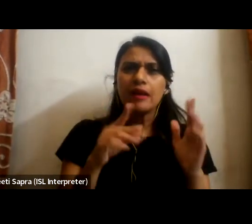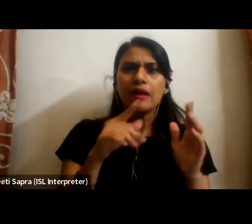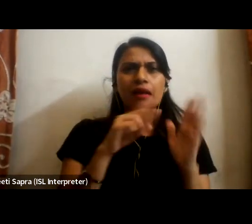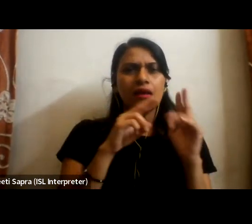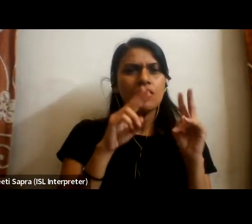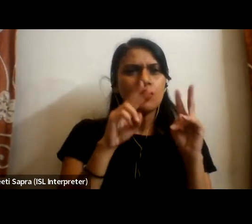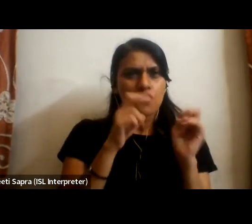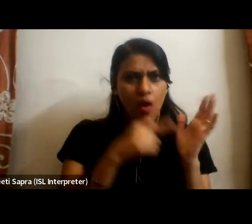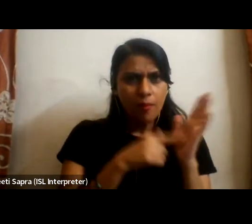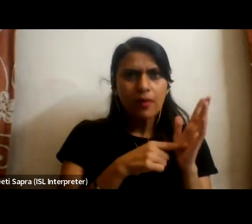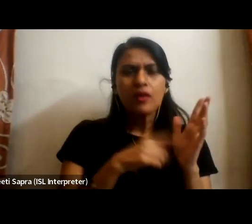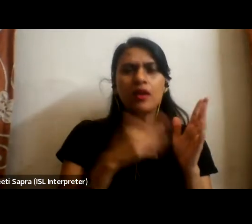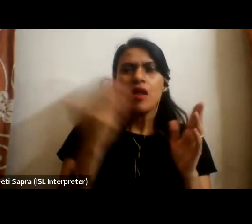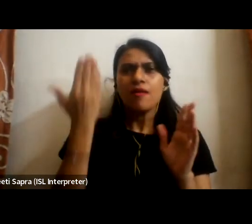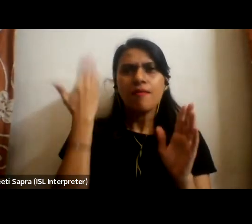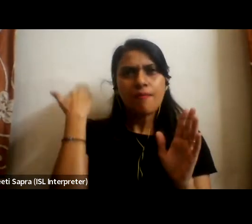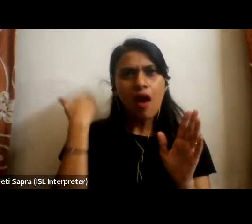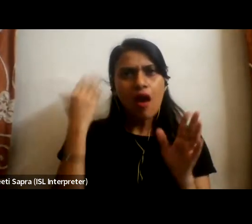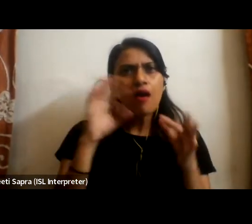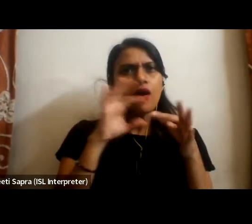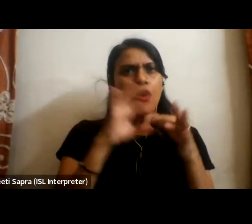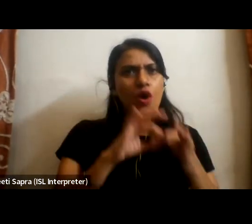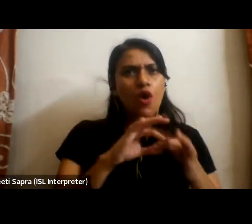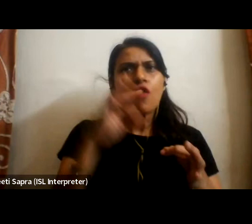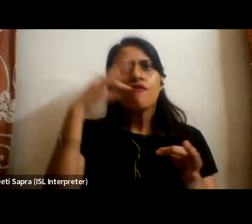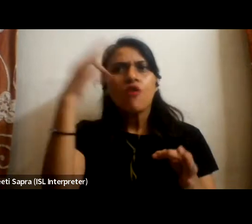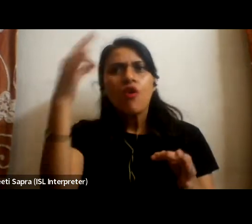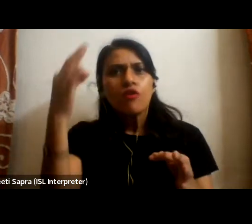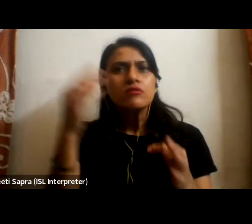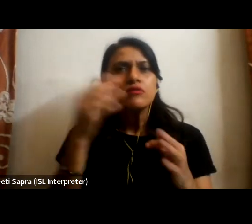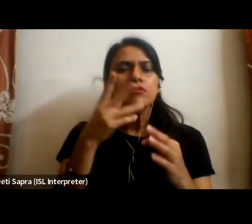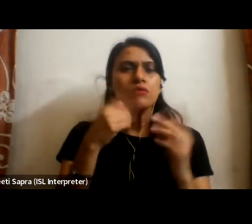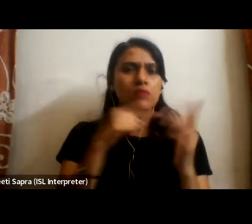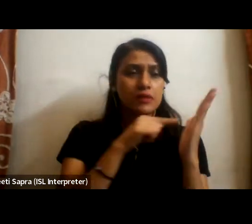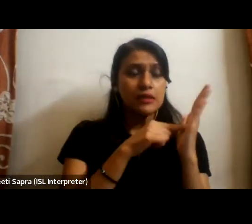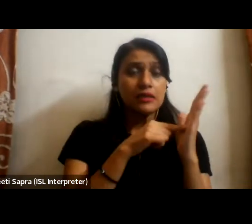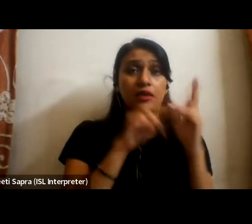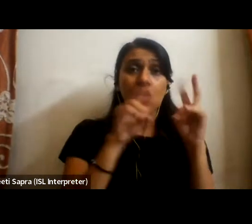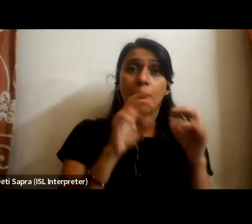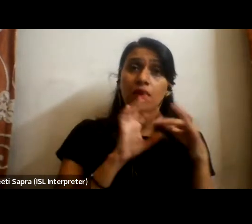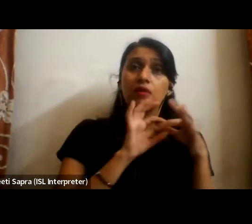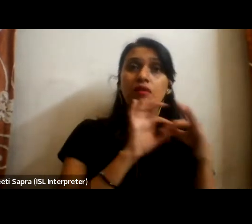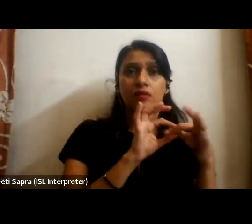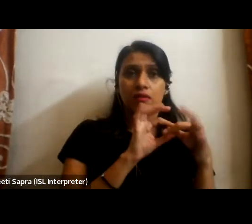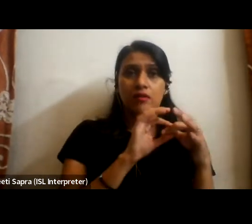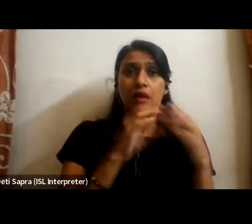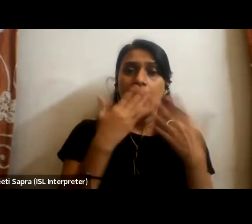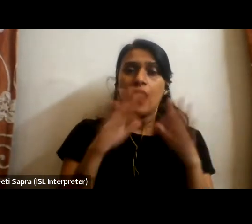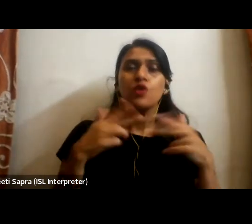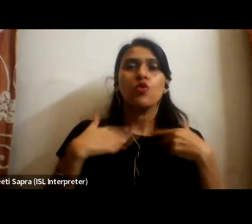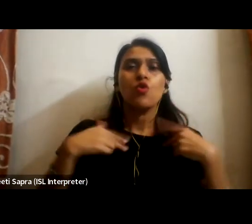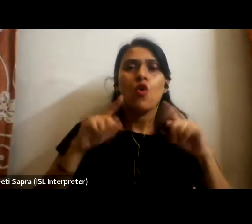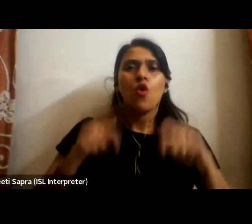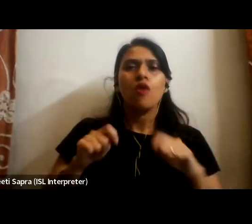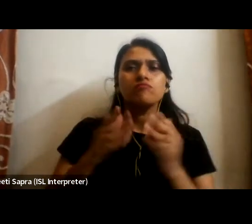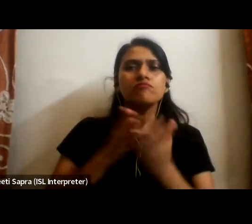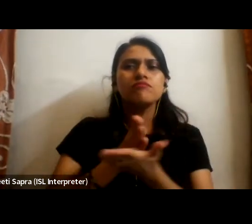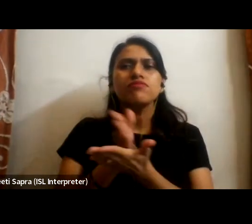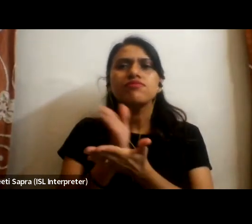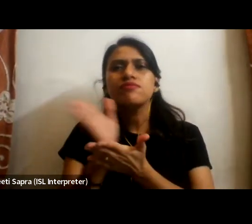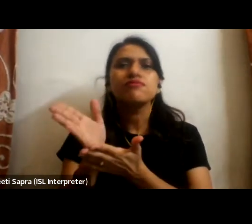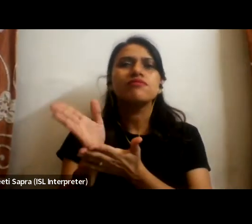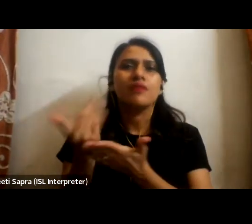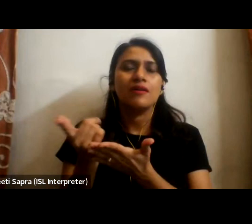and the potential future repercussions of the court moving in any specific direction. So therefore, I'm